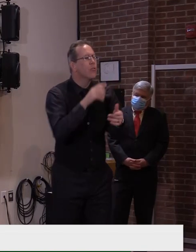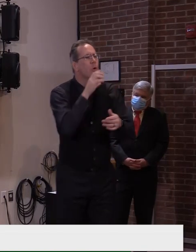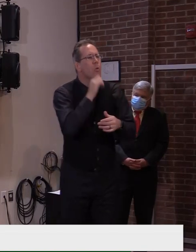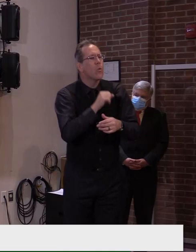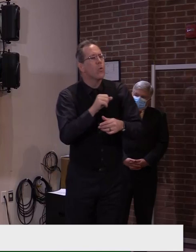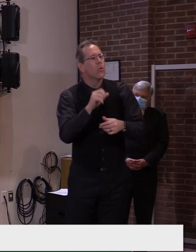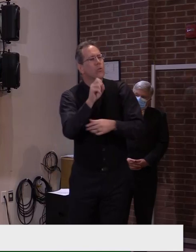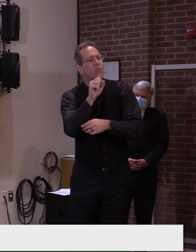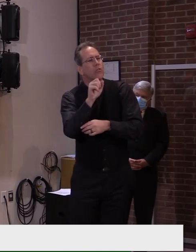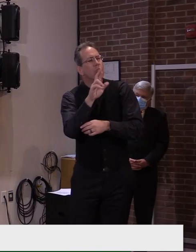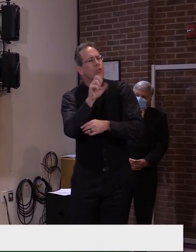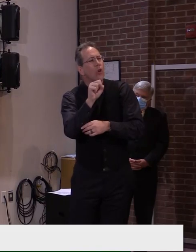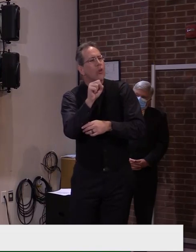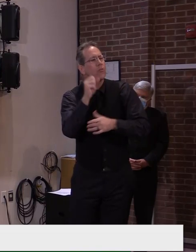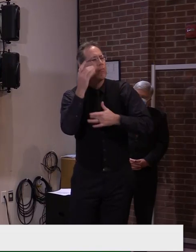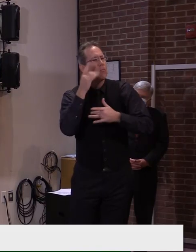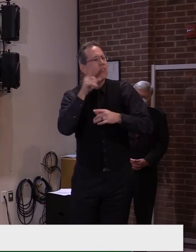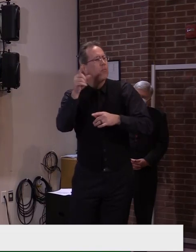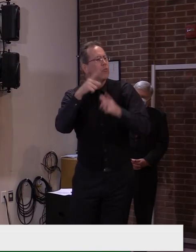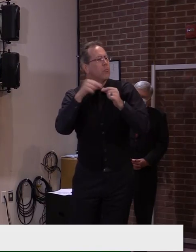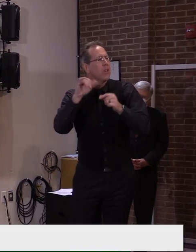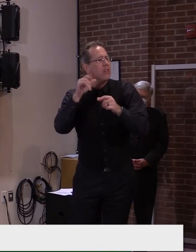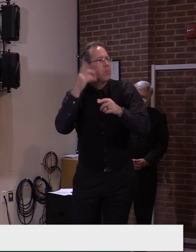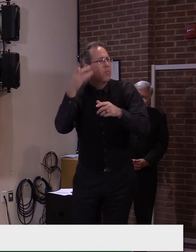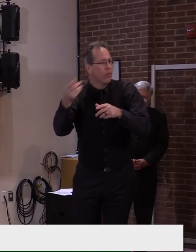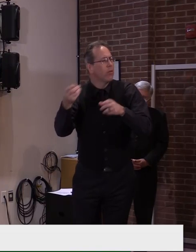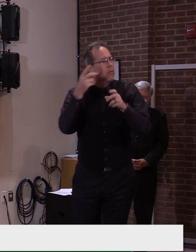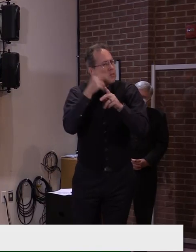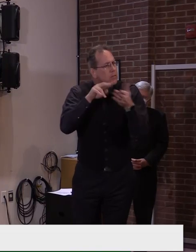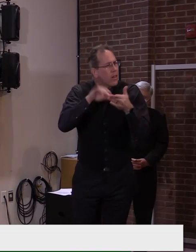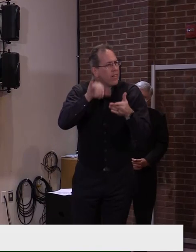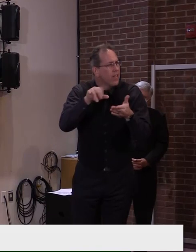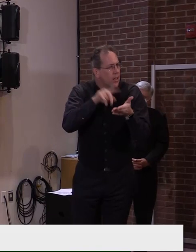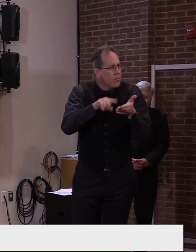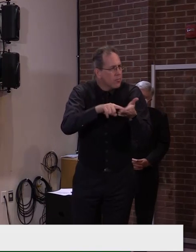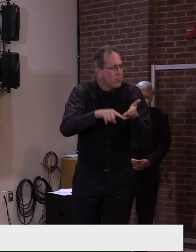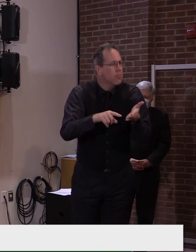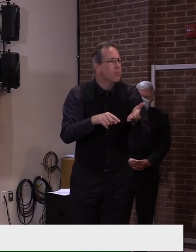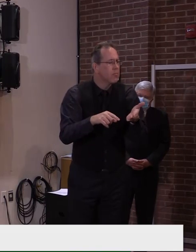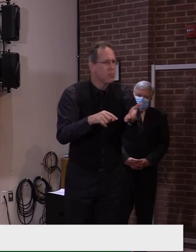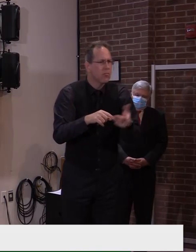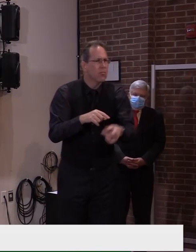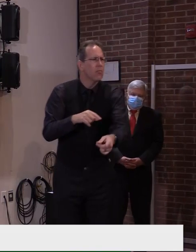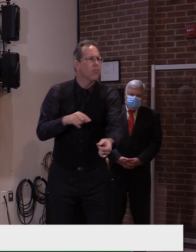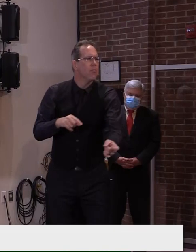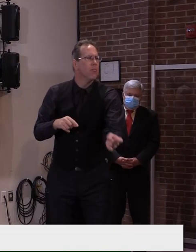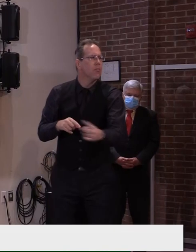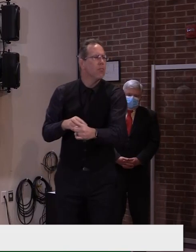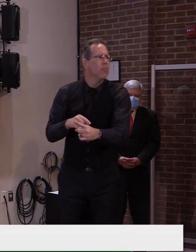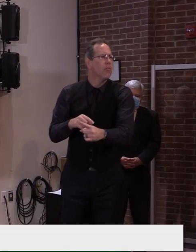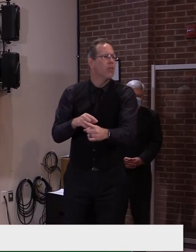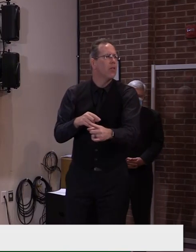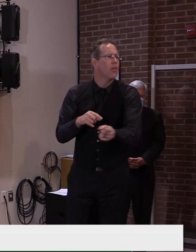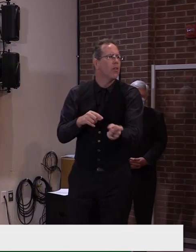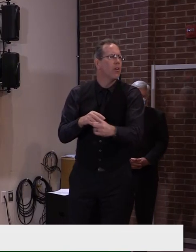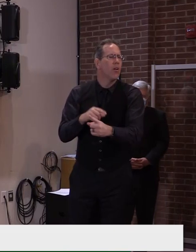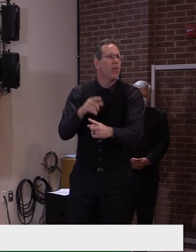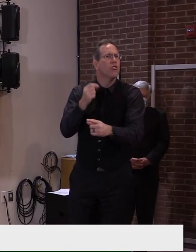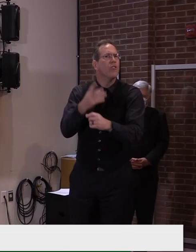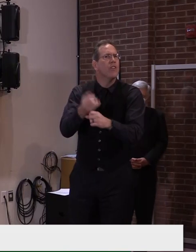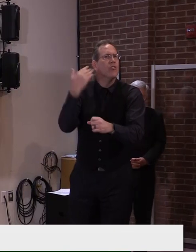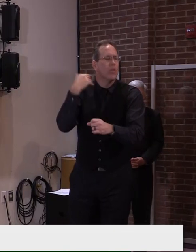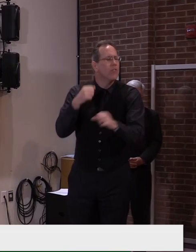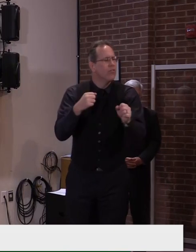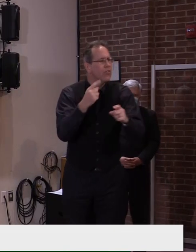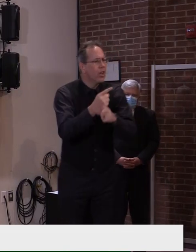after, and the MERS, which was the Middle Eastern one, that in the past caused a lot